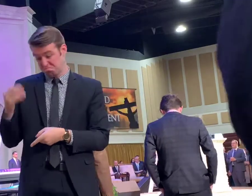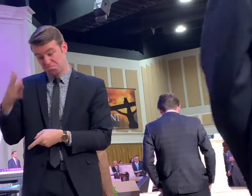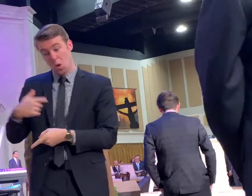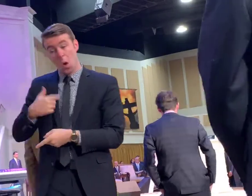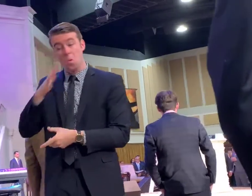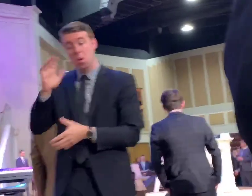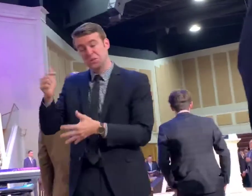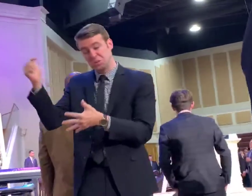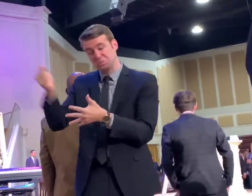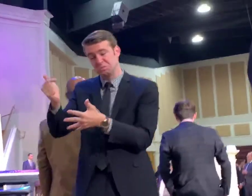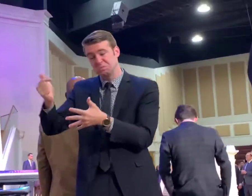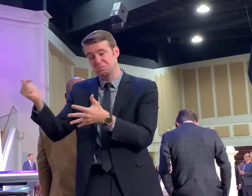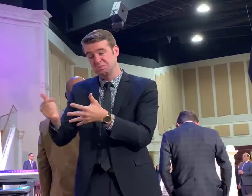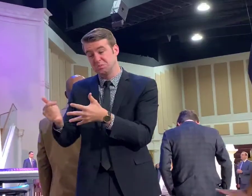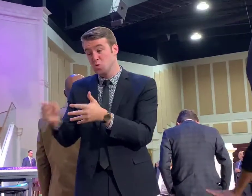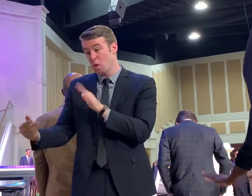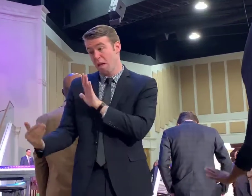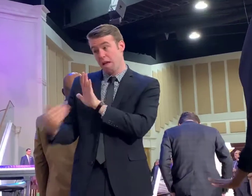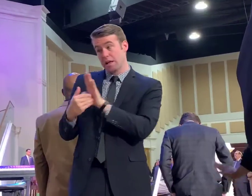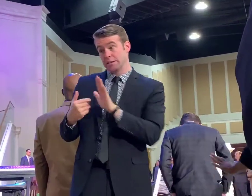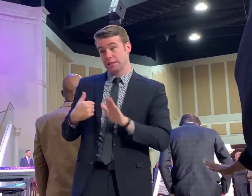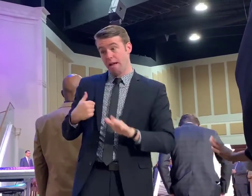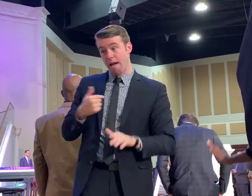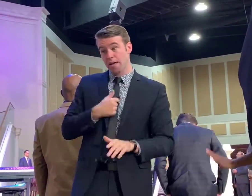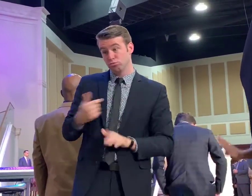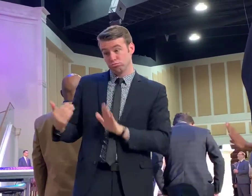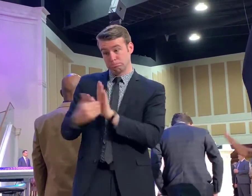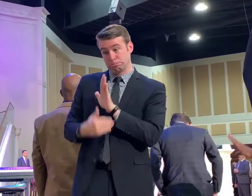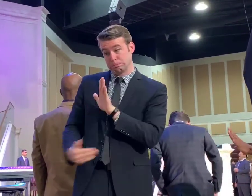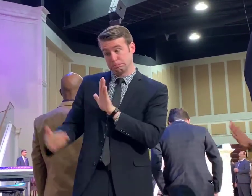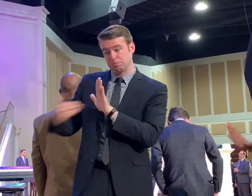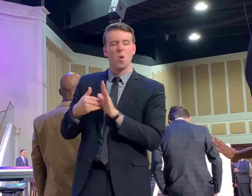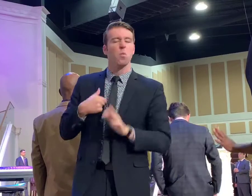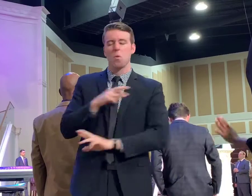you? Everything you did to us in your spiritual moments,